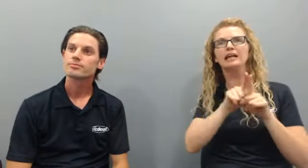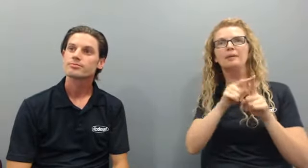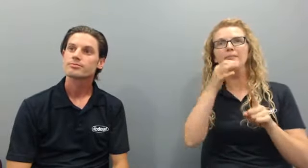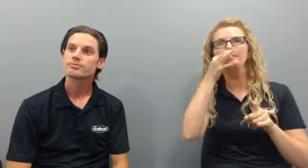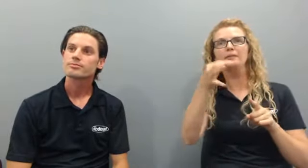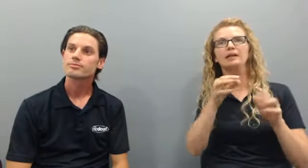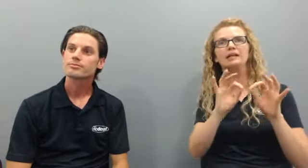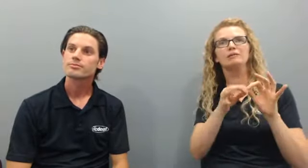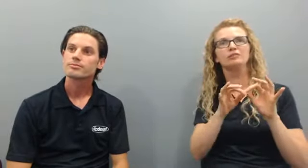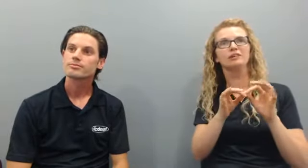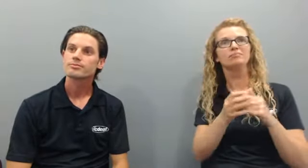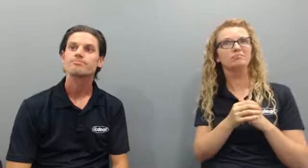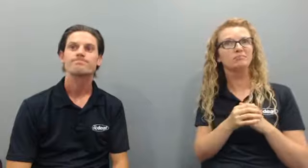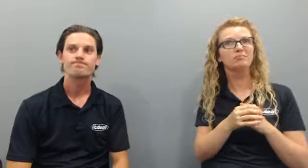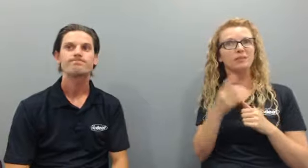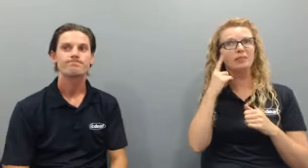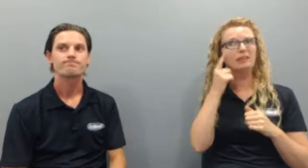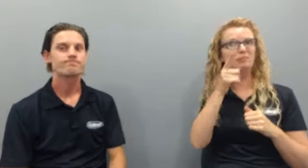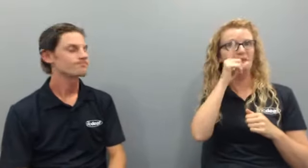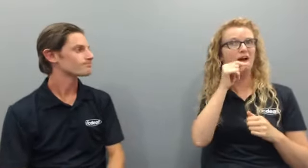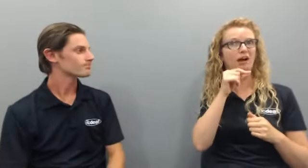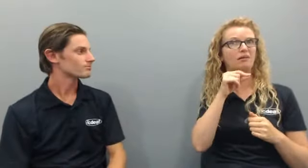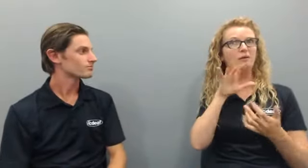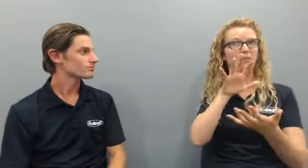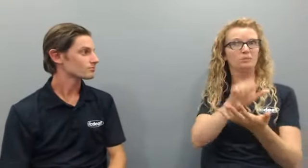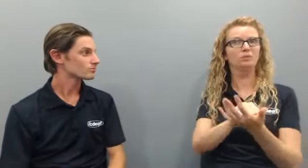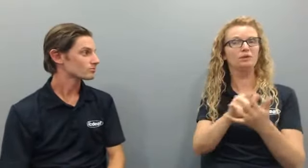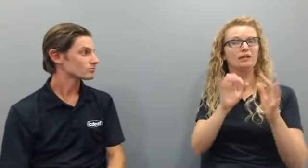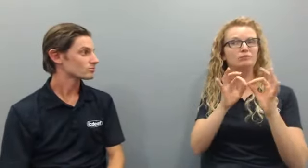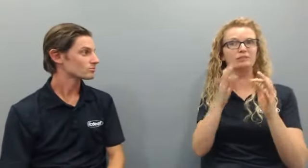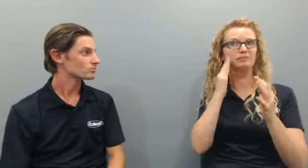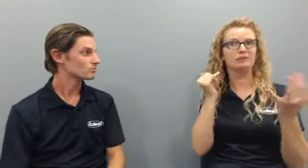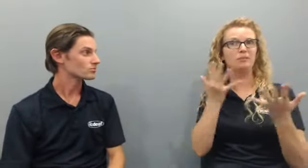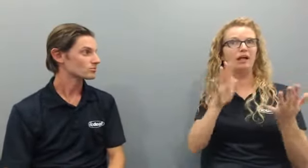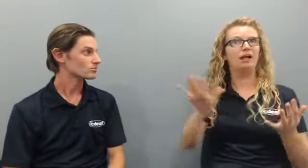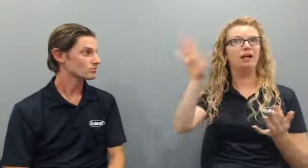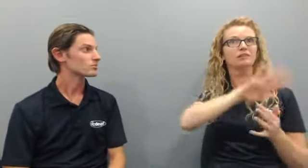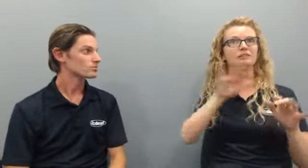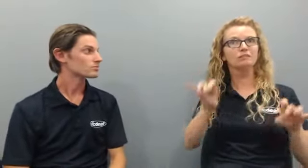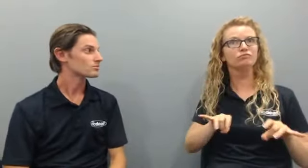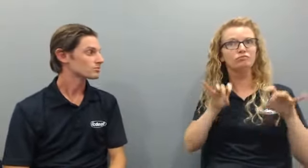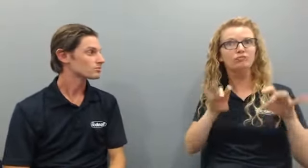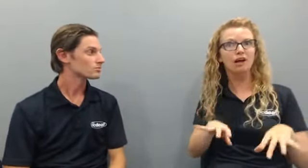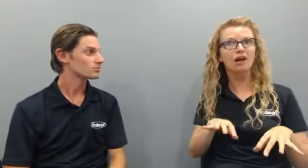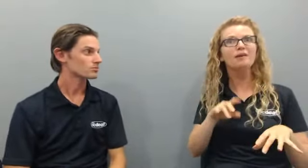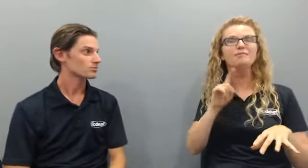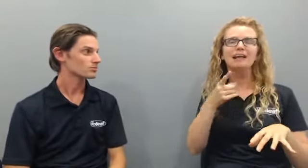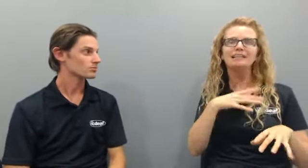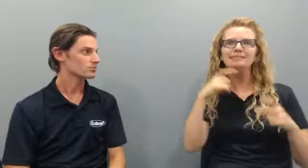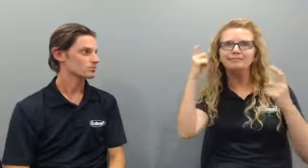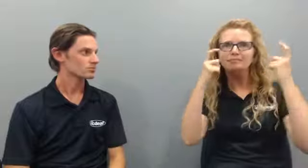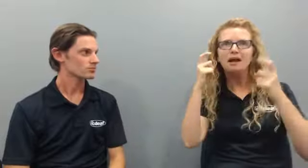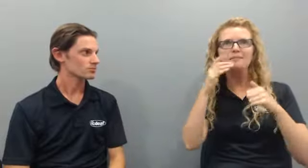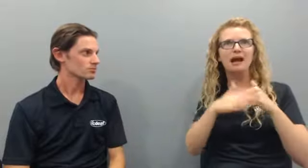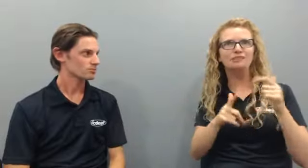you go to a different, if you're in a different state, can you ask for the interpreters as well? You can book interpreters wherever you are in Australia.